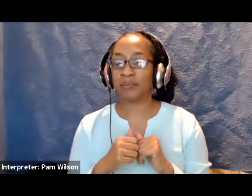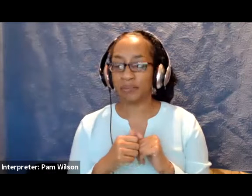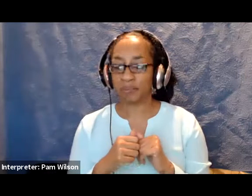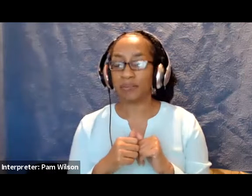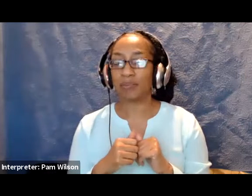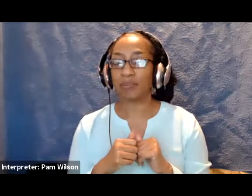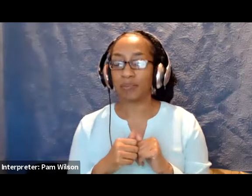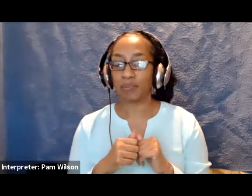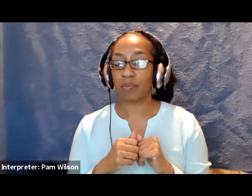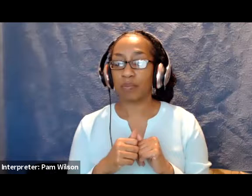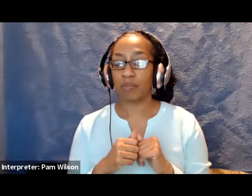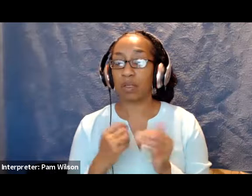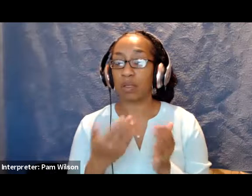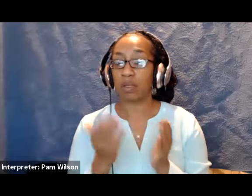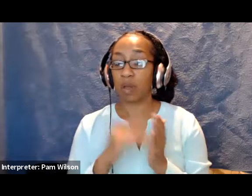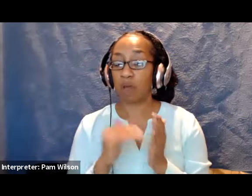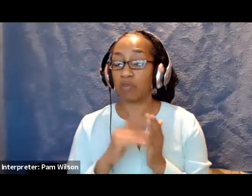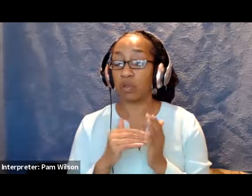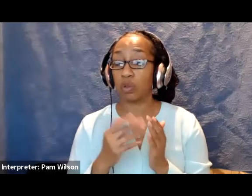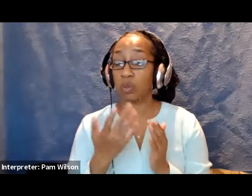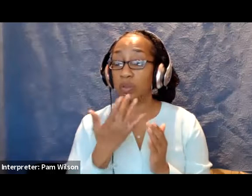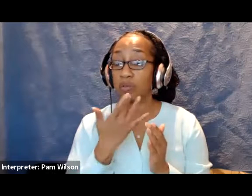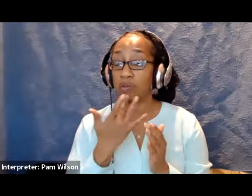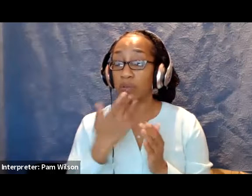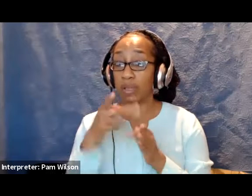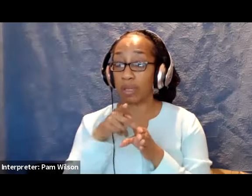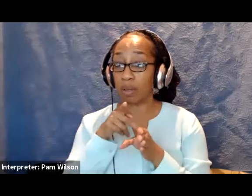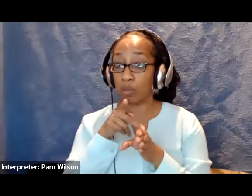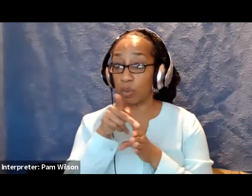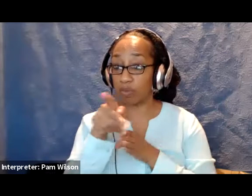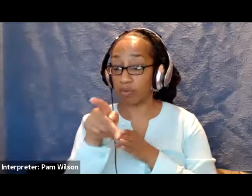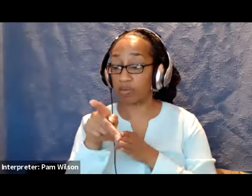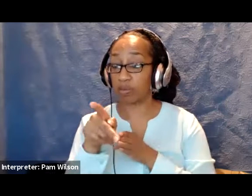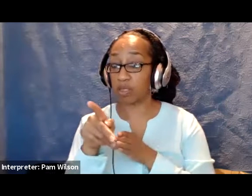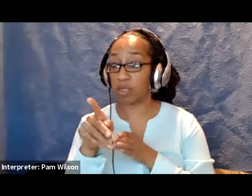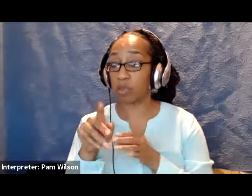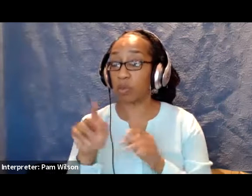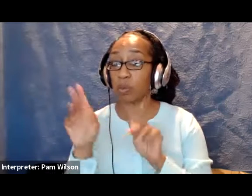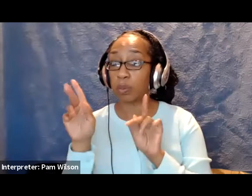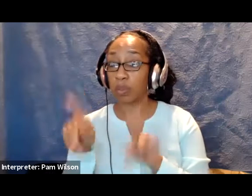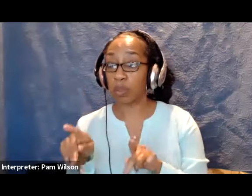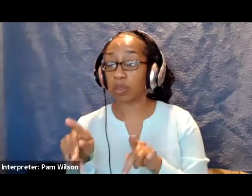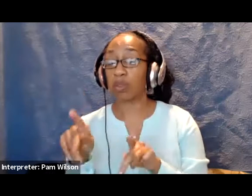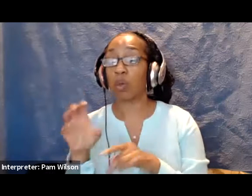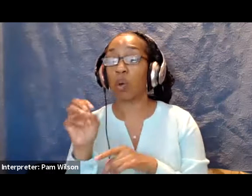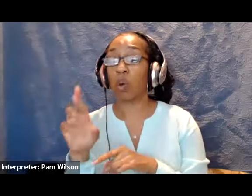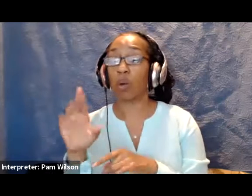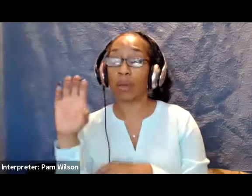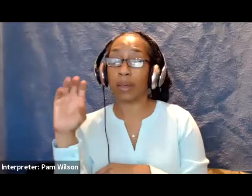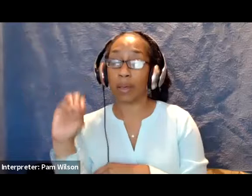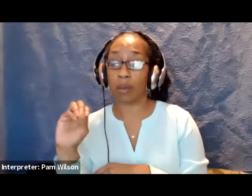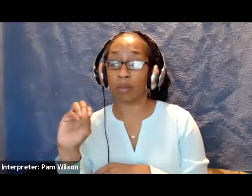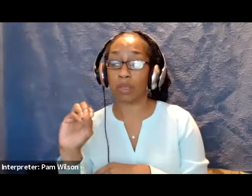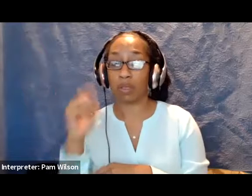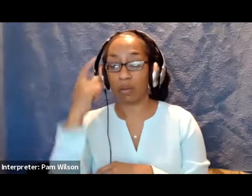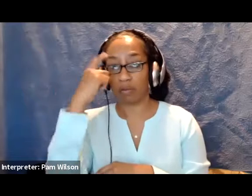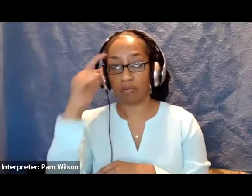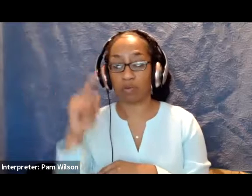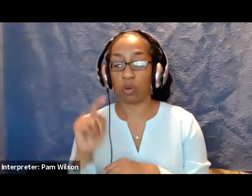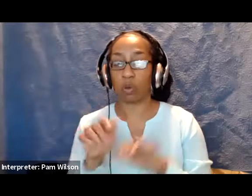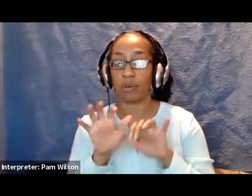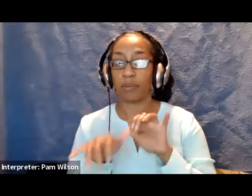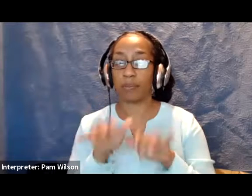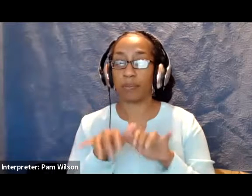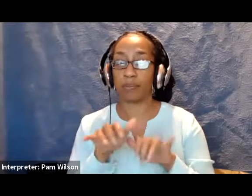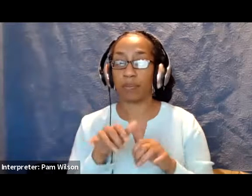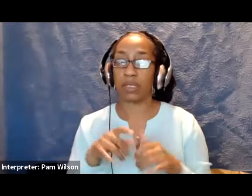you may want to use a professional third party to do your transcription. It again may depend on what your